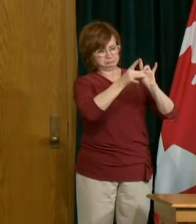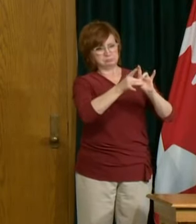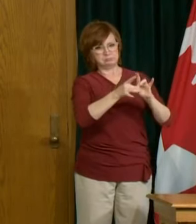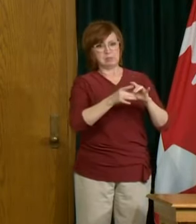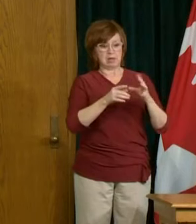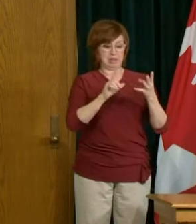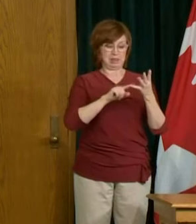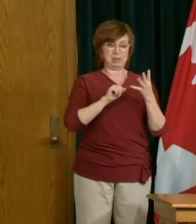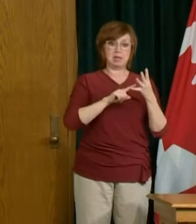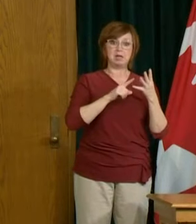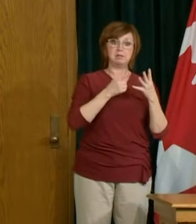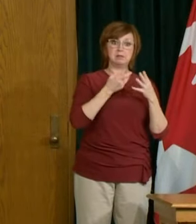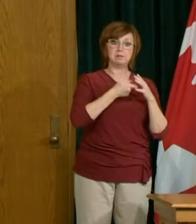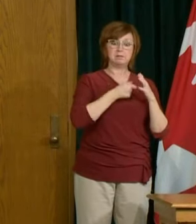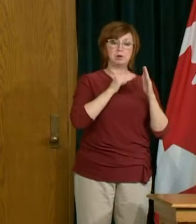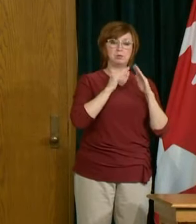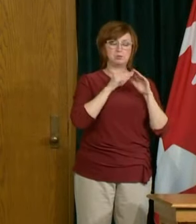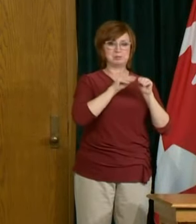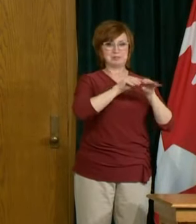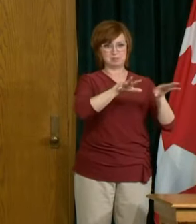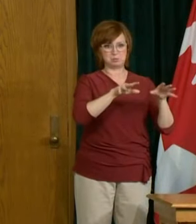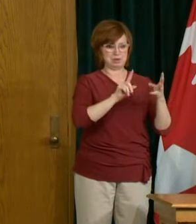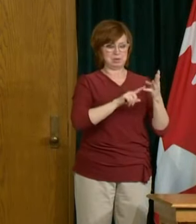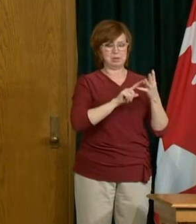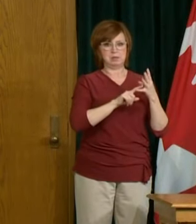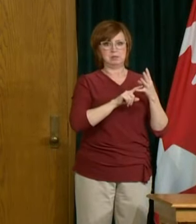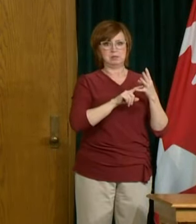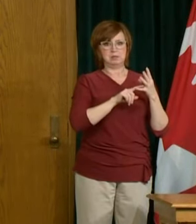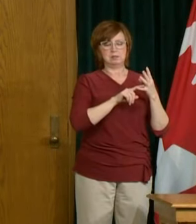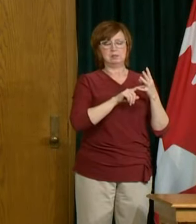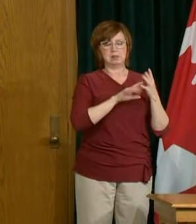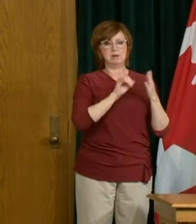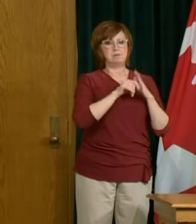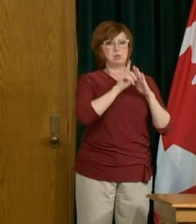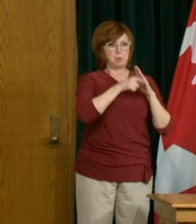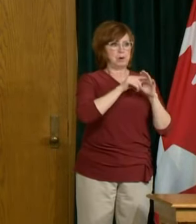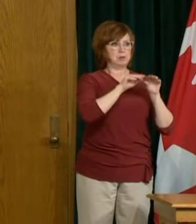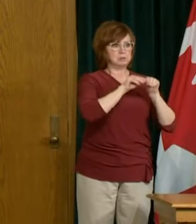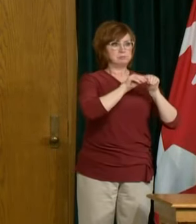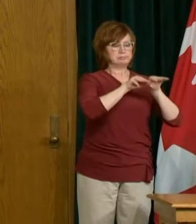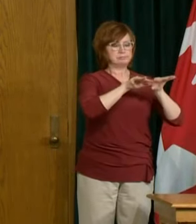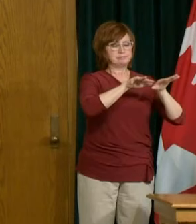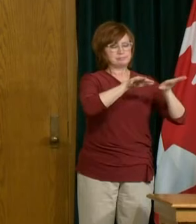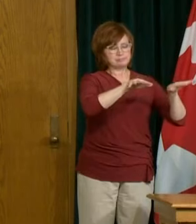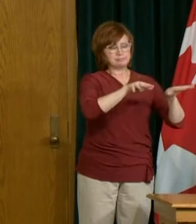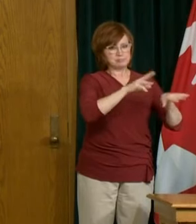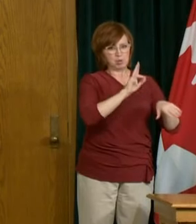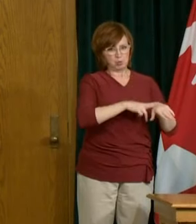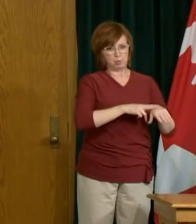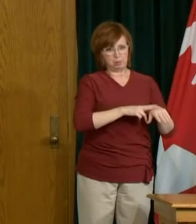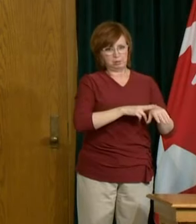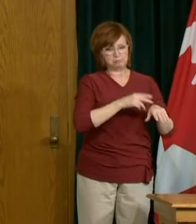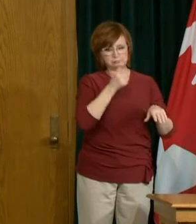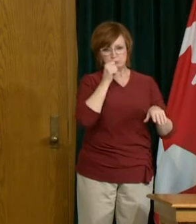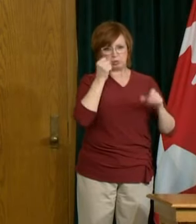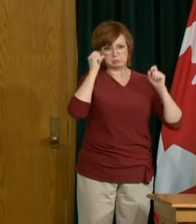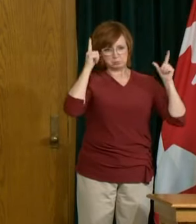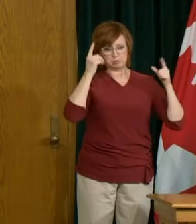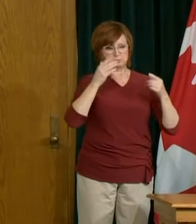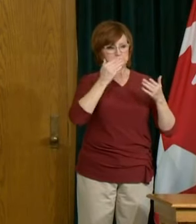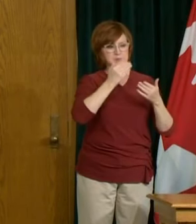those household settings, and that's how the outbreak continues for a while till it stabilizes. But of course, we continue to